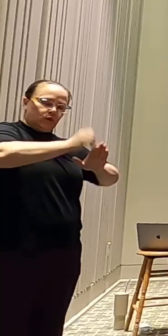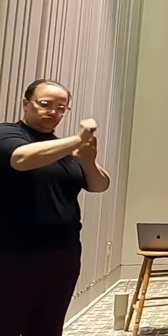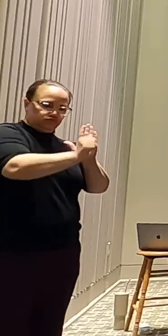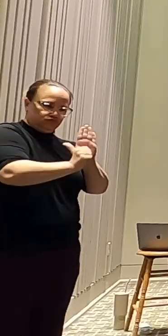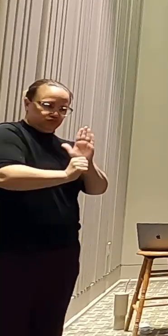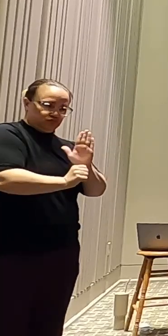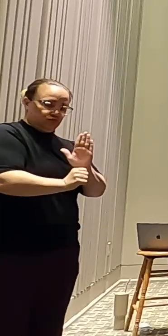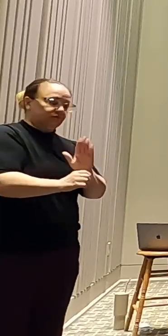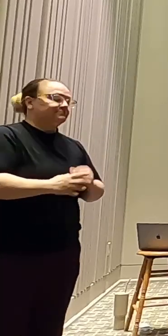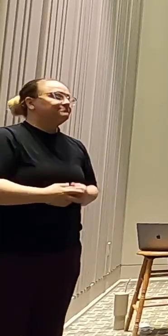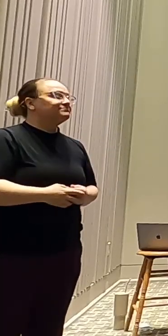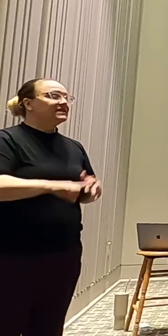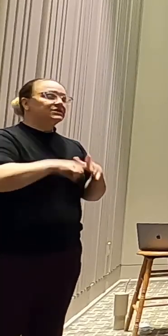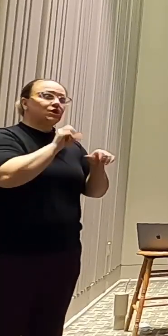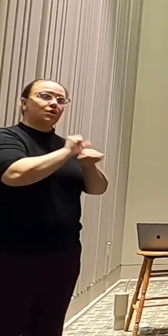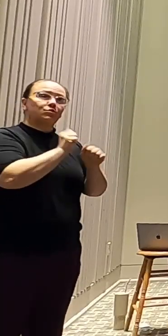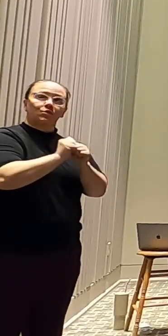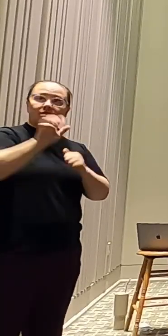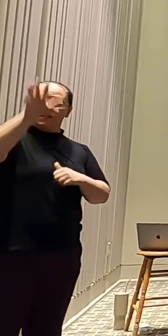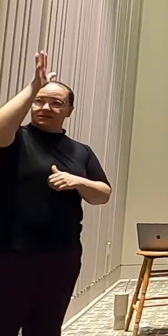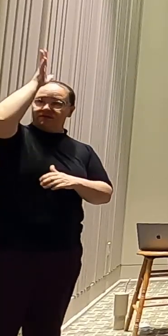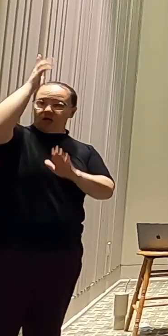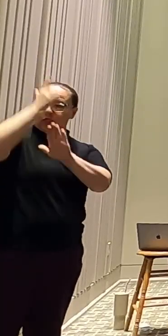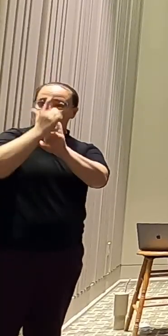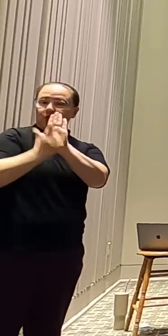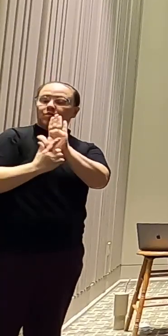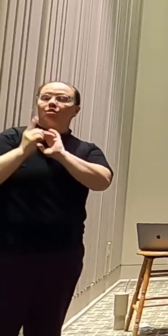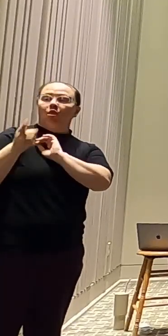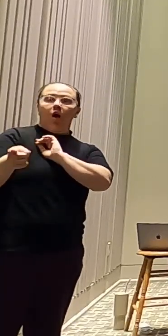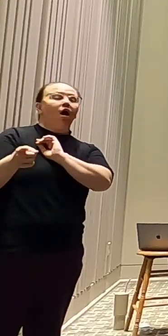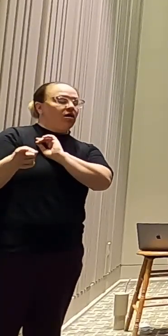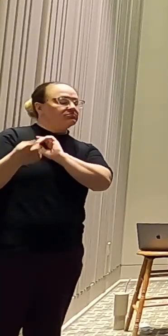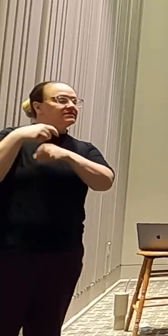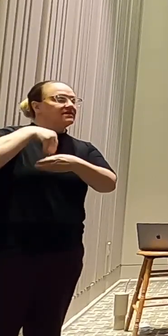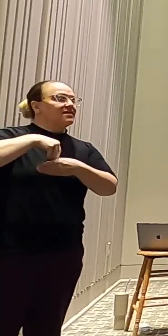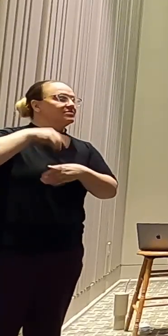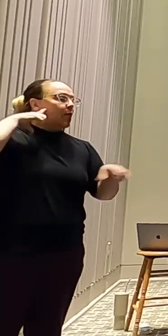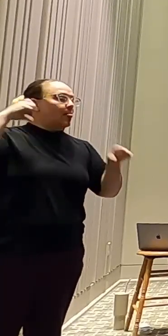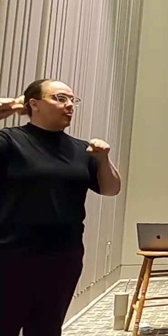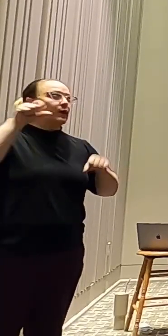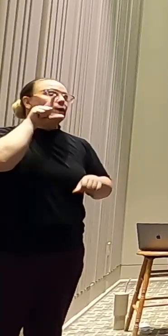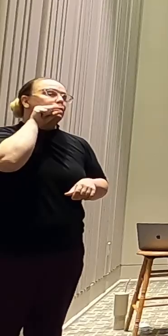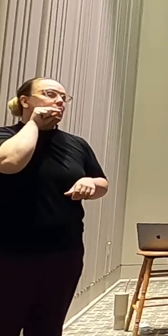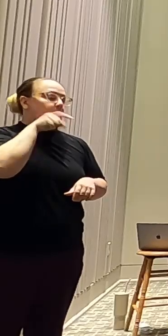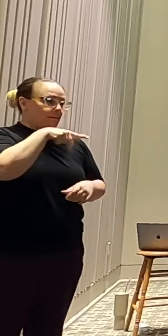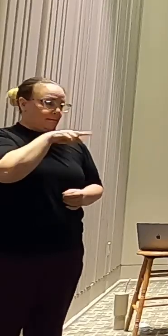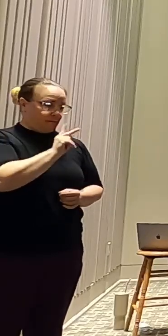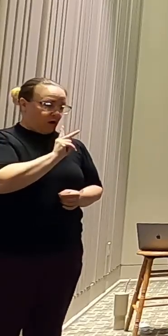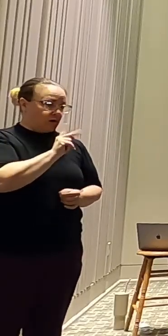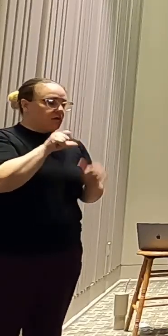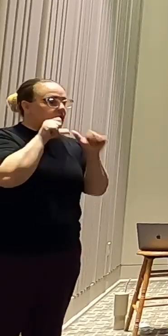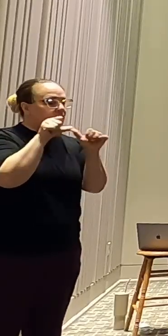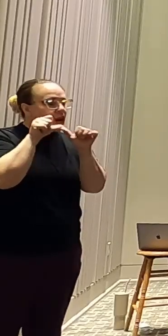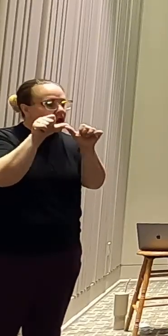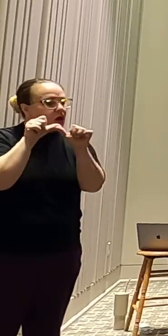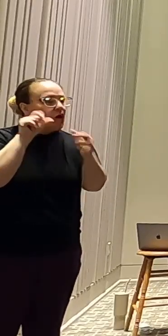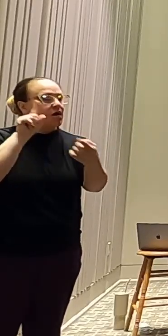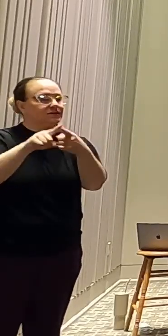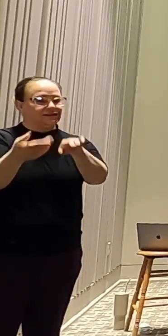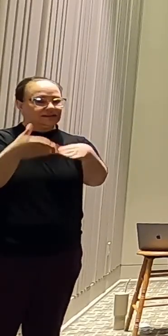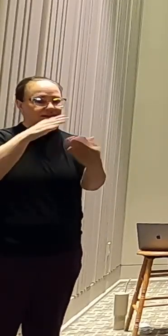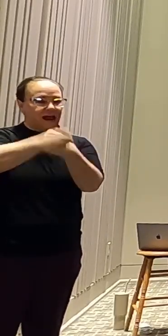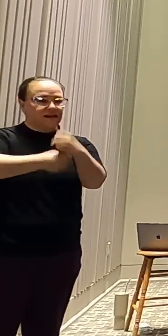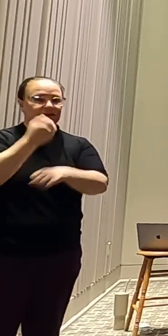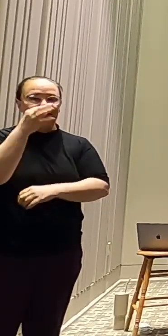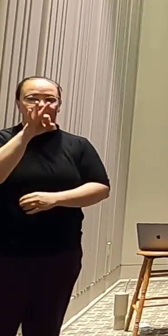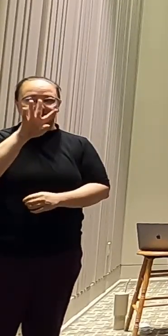Martin, as a wood carver at the Royal British Museum's Thunderbird Park. Until his death in 1962, Martin taught Hunt